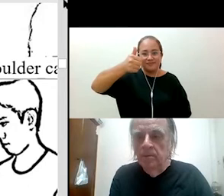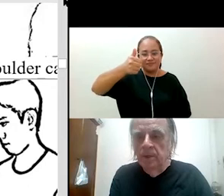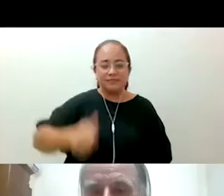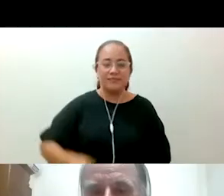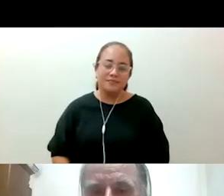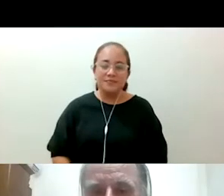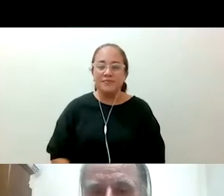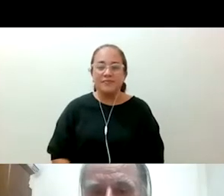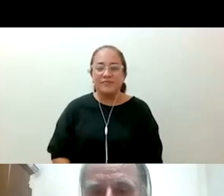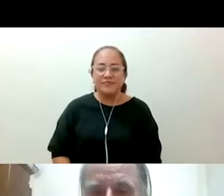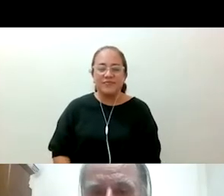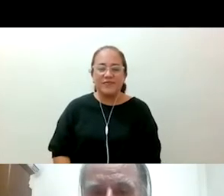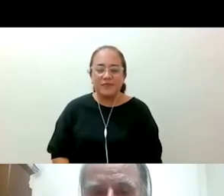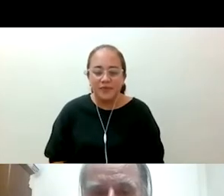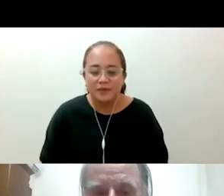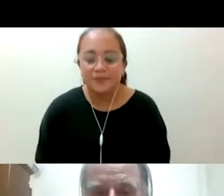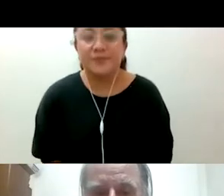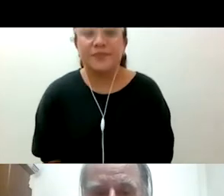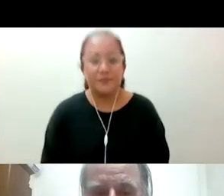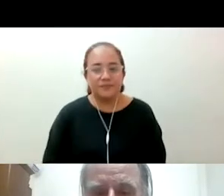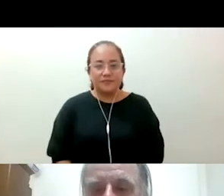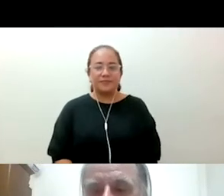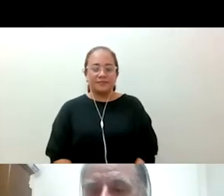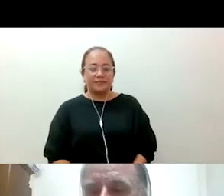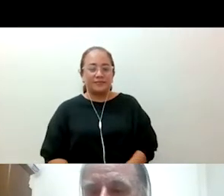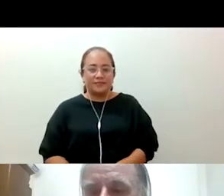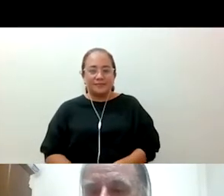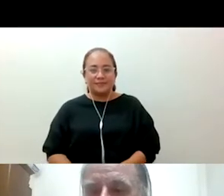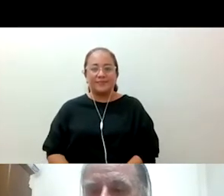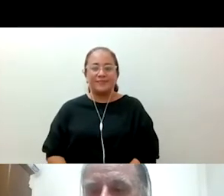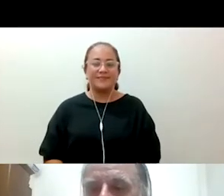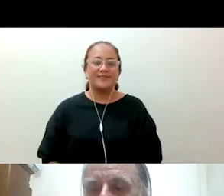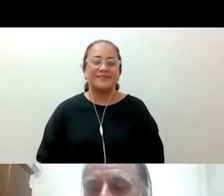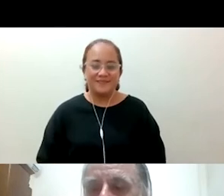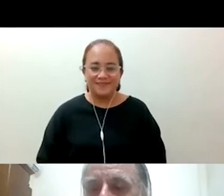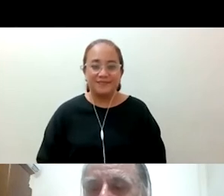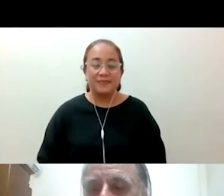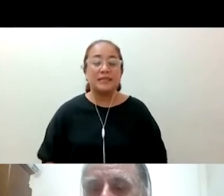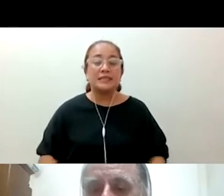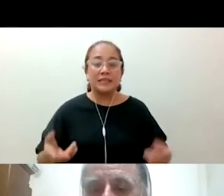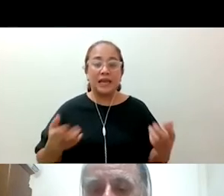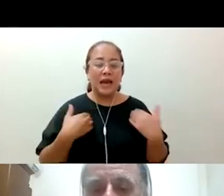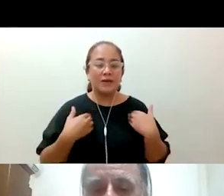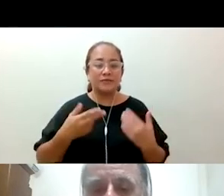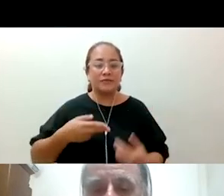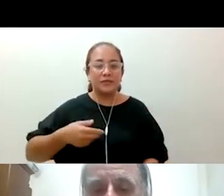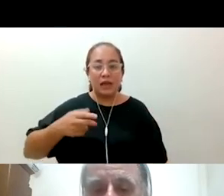Let me make sure I got this here. Yeah, okay. So it happened to be higher in